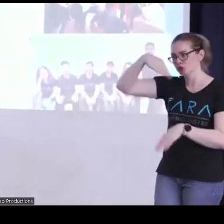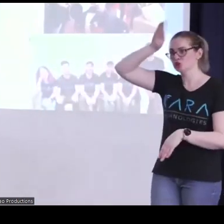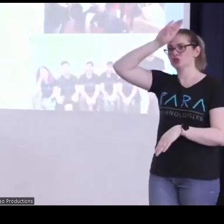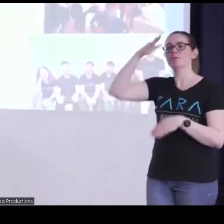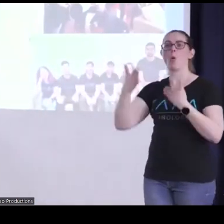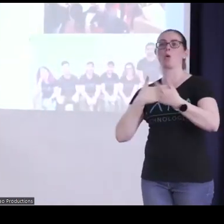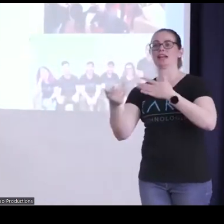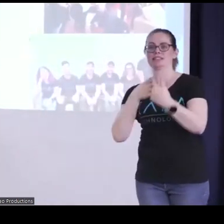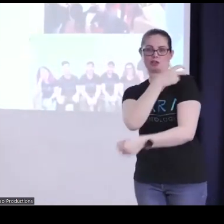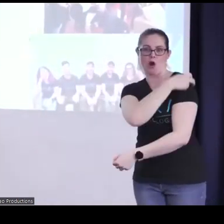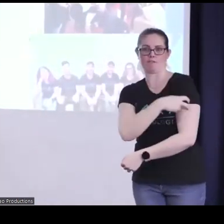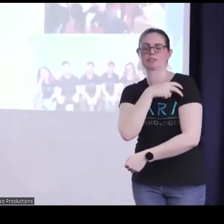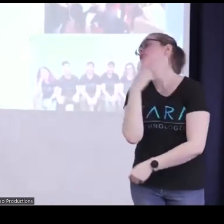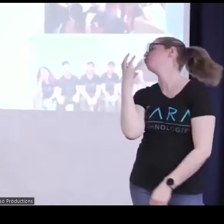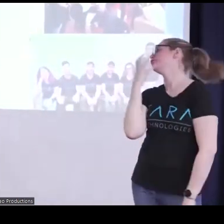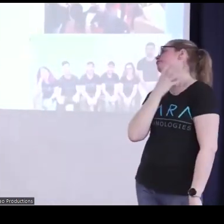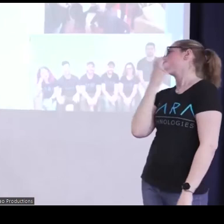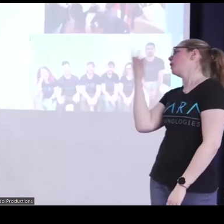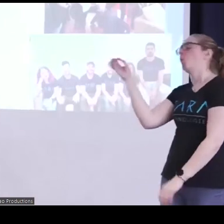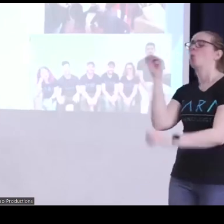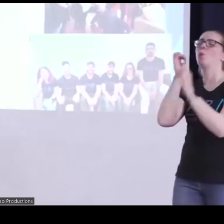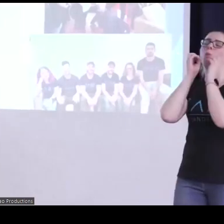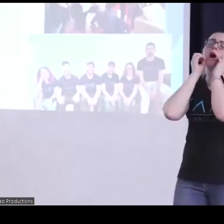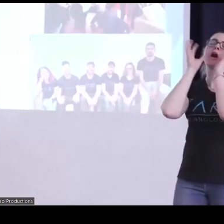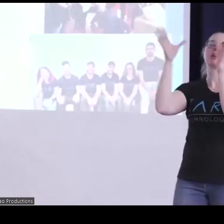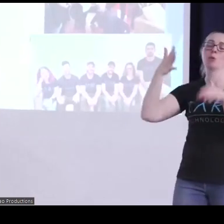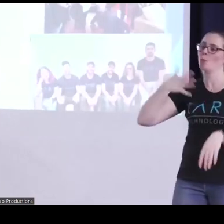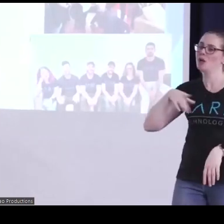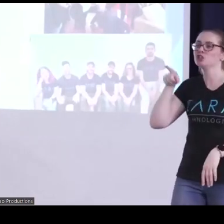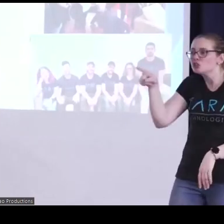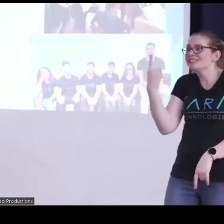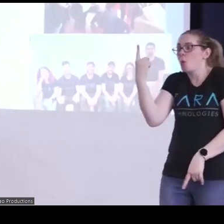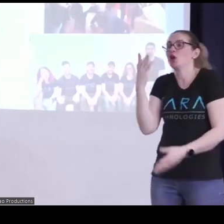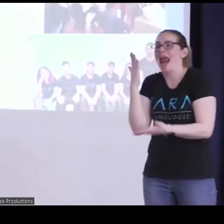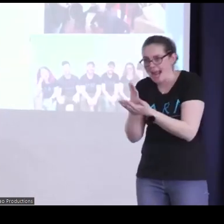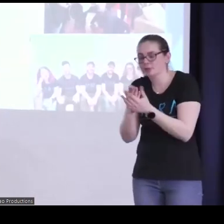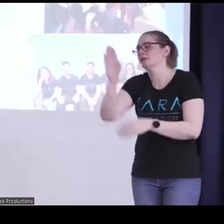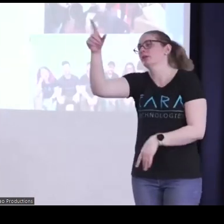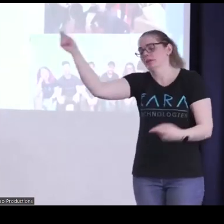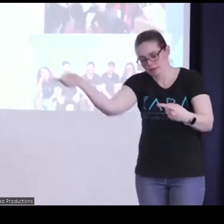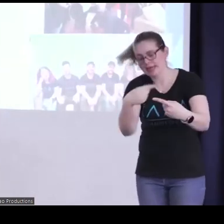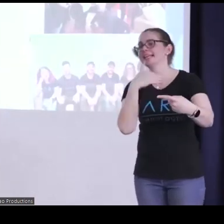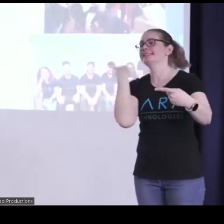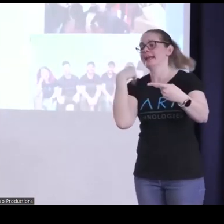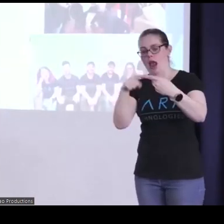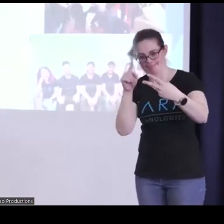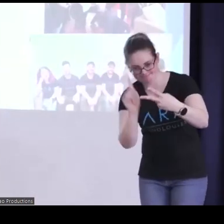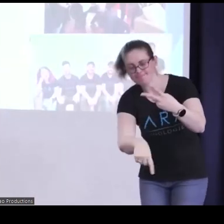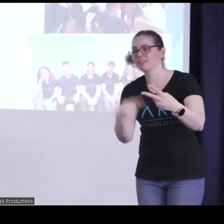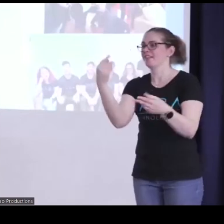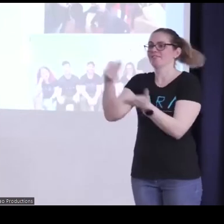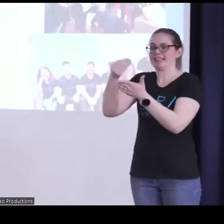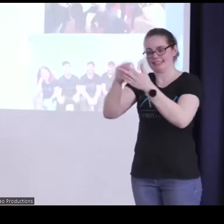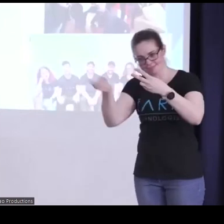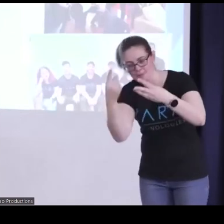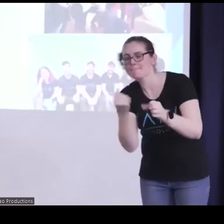She is the COO, so the Chief Organization Officer. And she's a wonderful woman. She's the one who, you